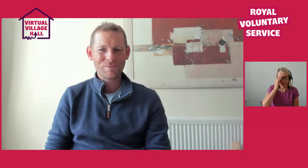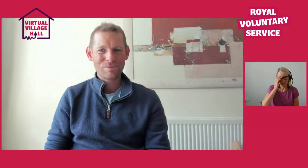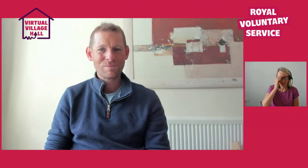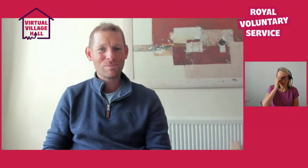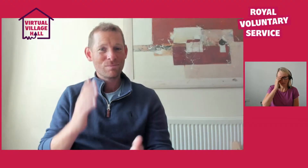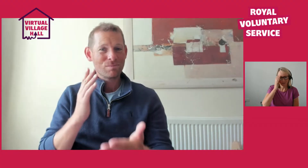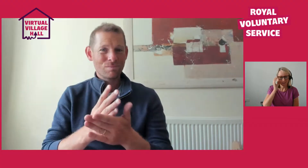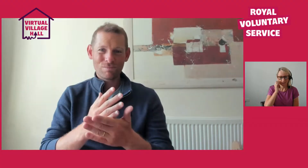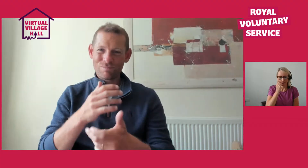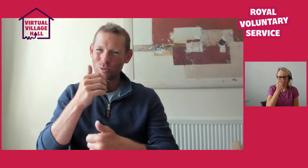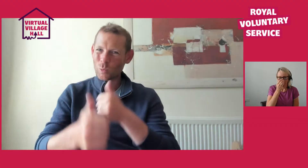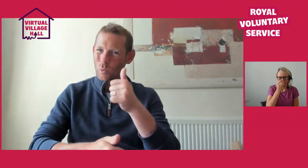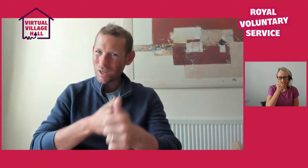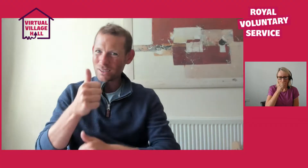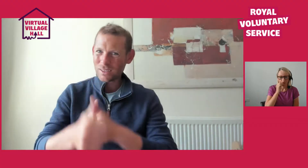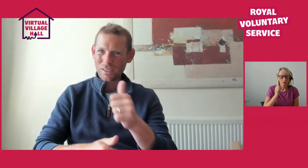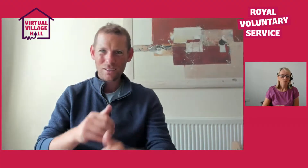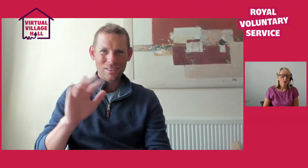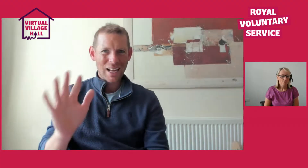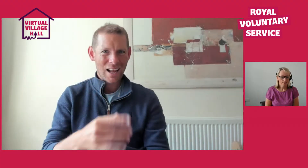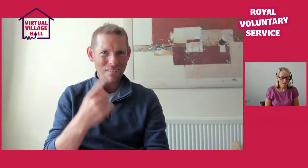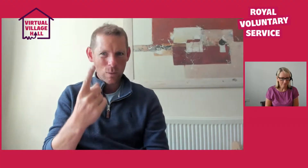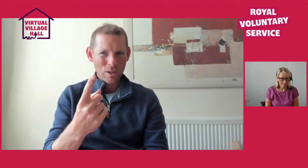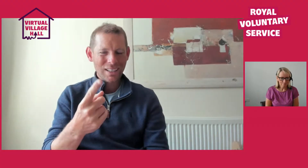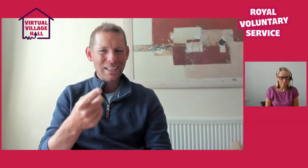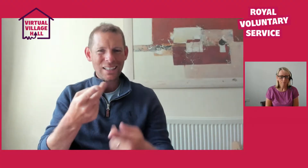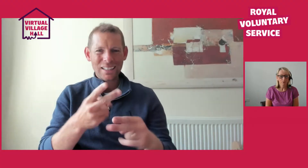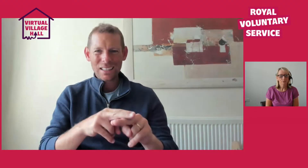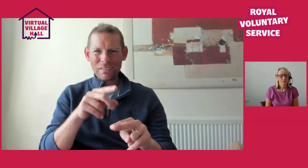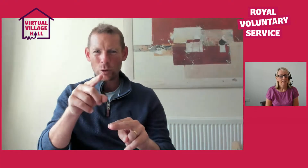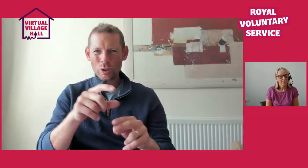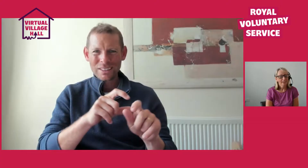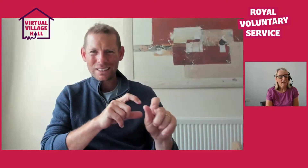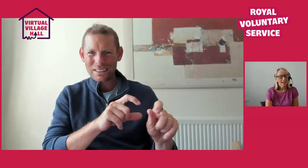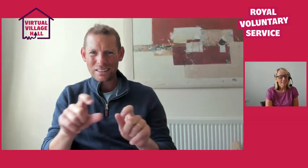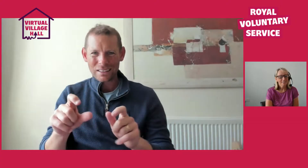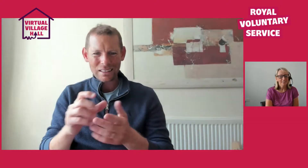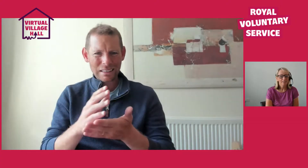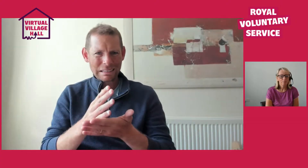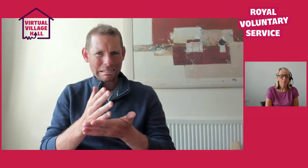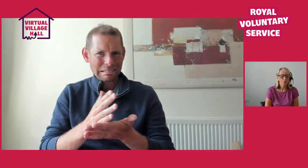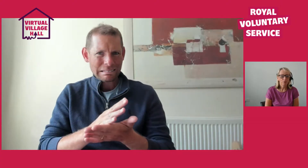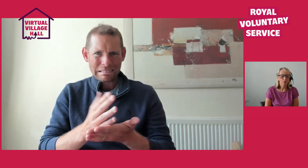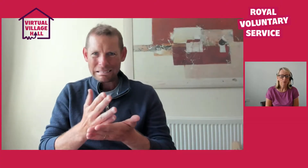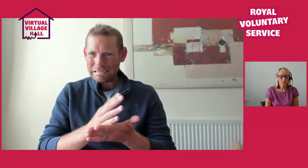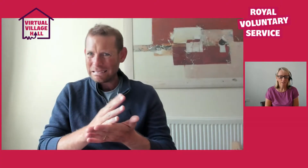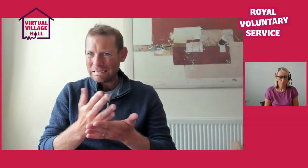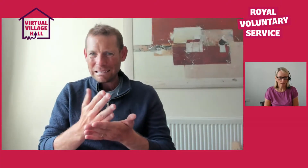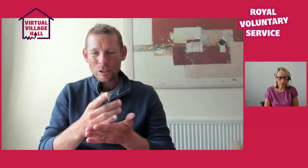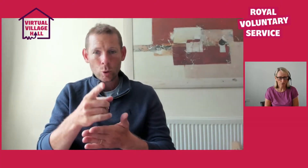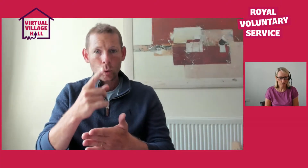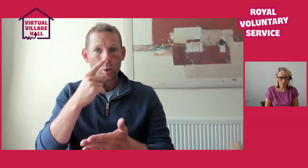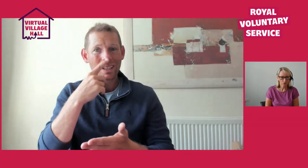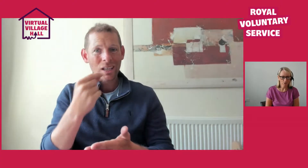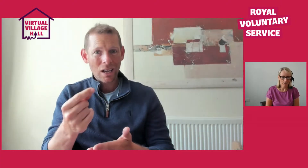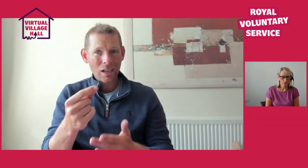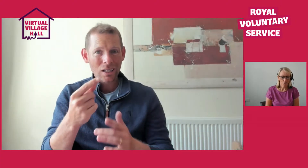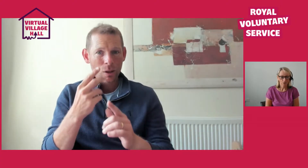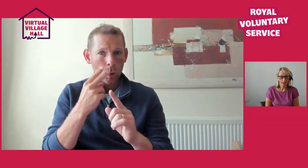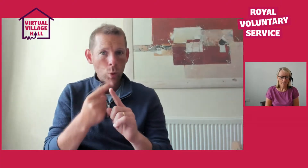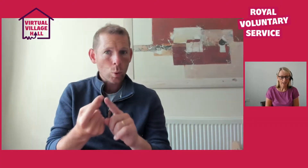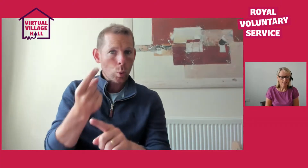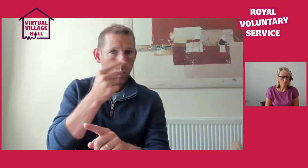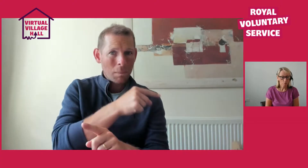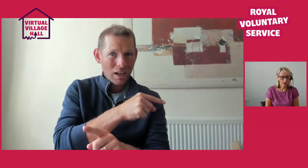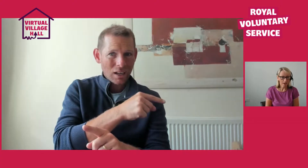everyone finds hard, but well done for persevering. And if you are still very unsure,